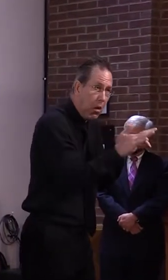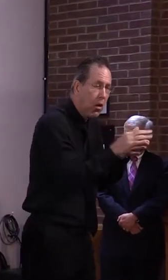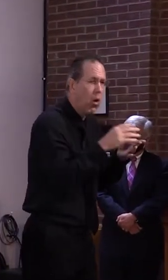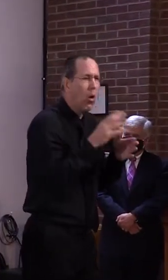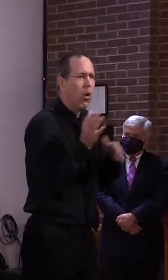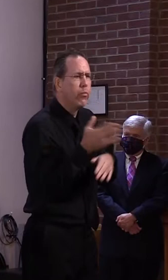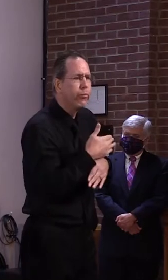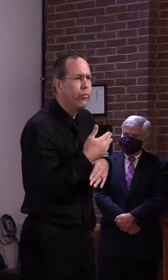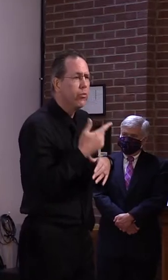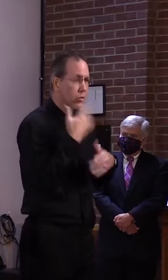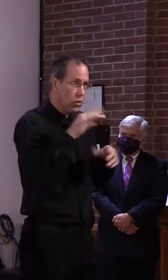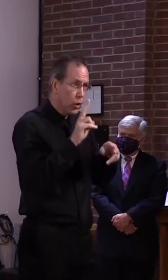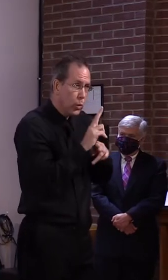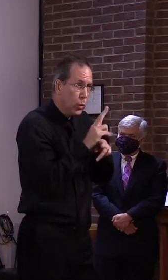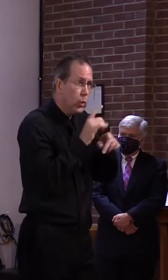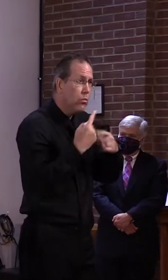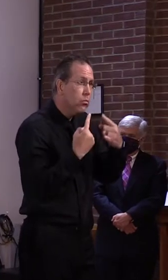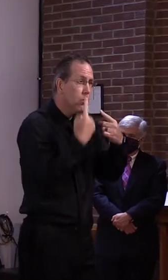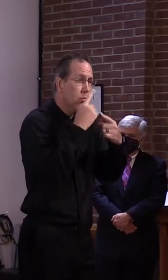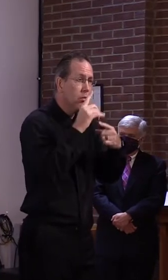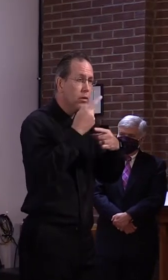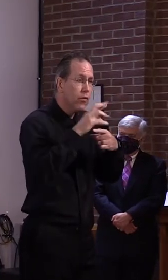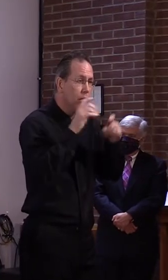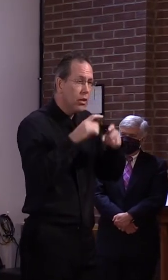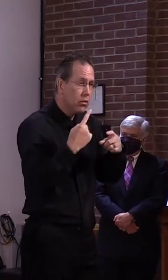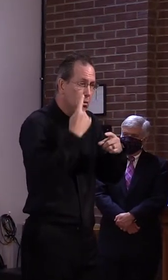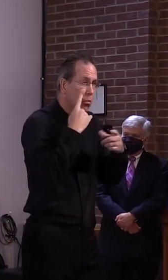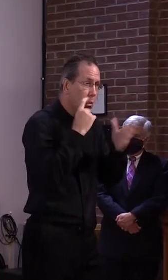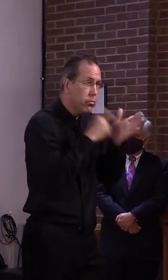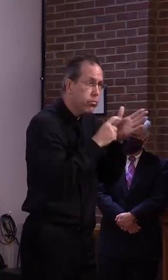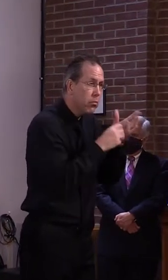many fewer positives. I think also that